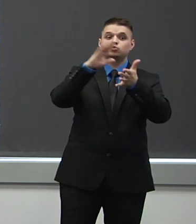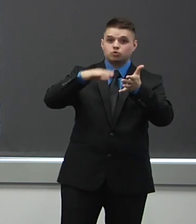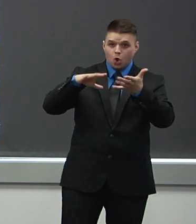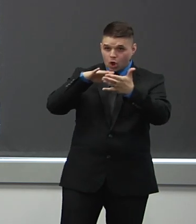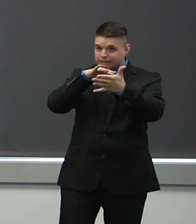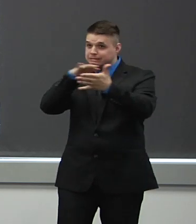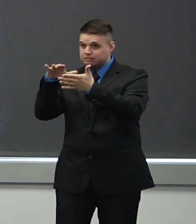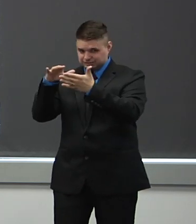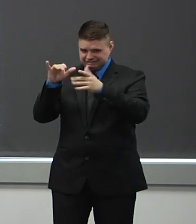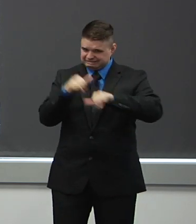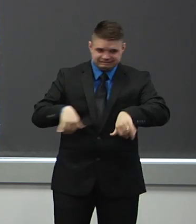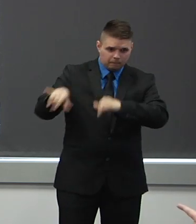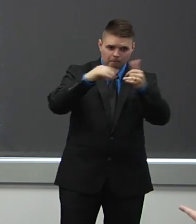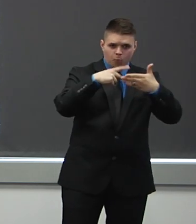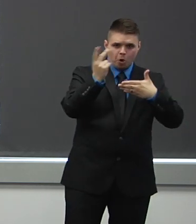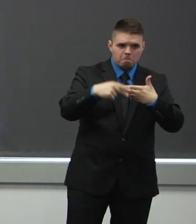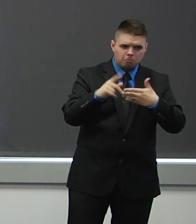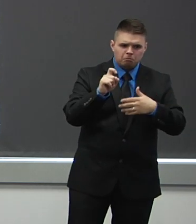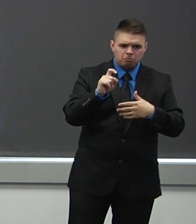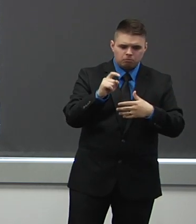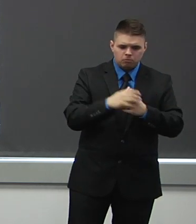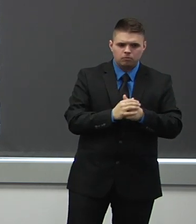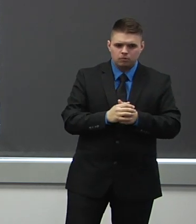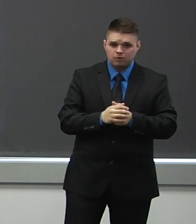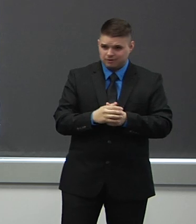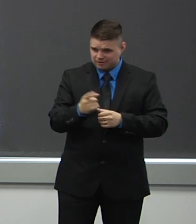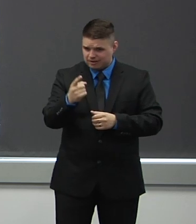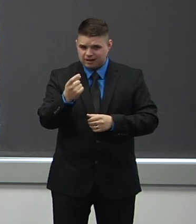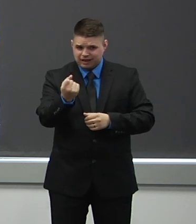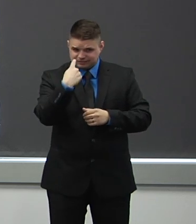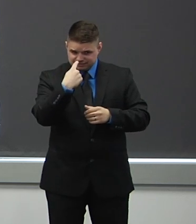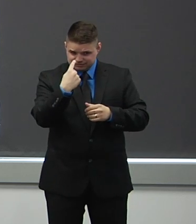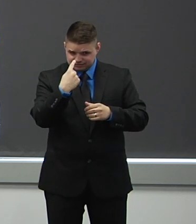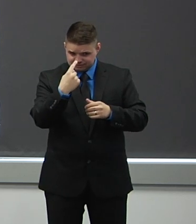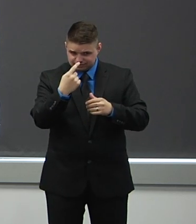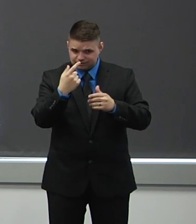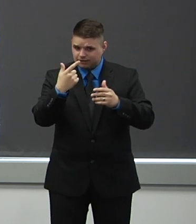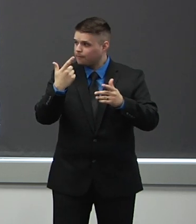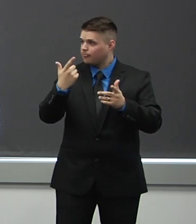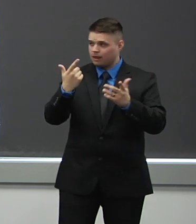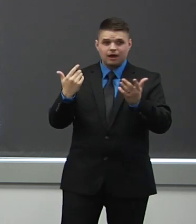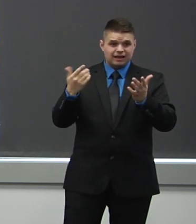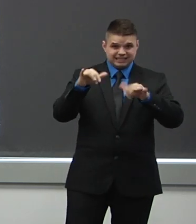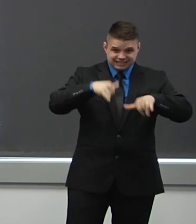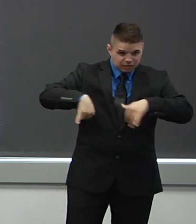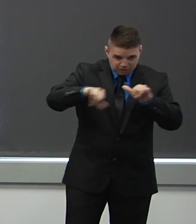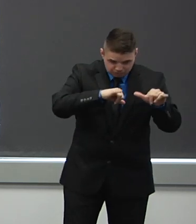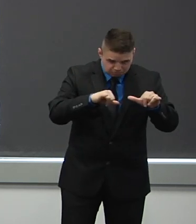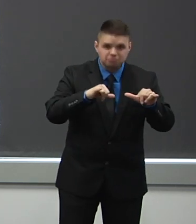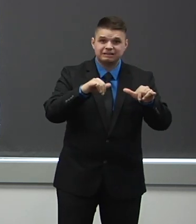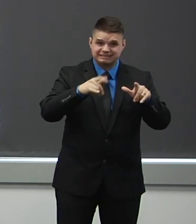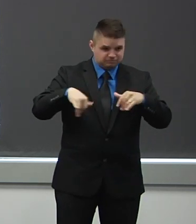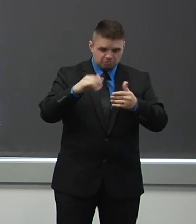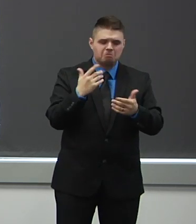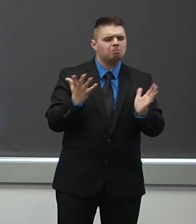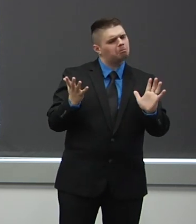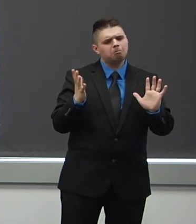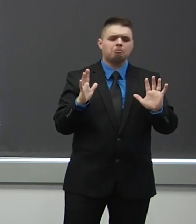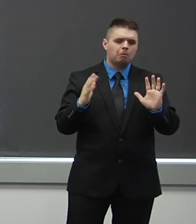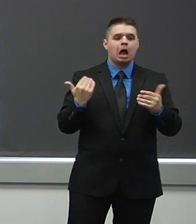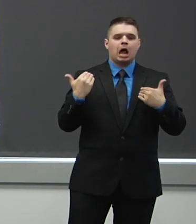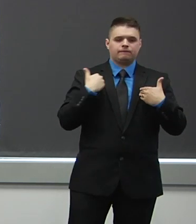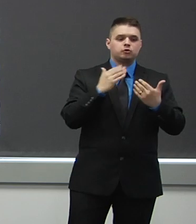learning? Yeah, so the question is there a standard for distance learning? And our guidance does provide a standard